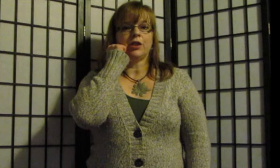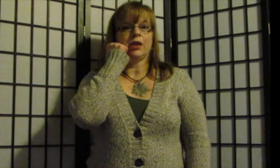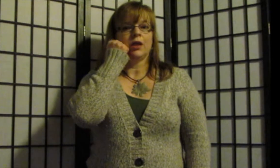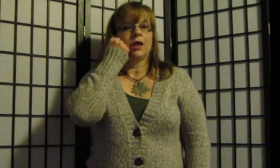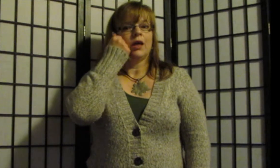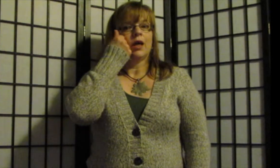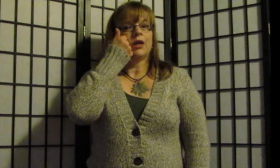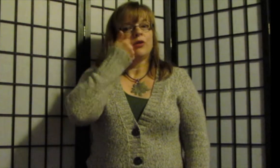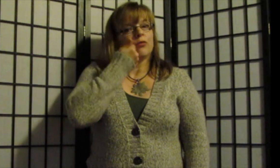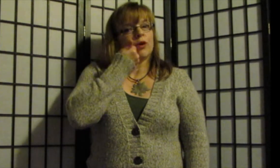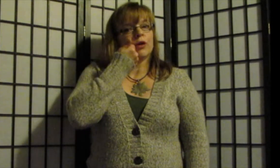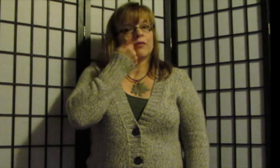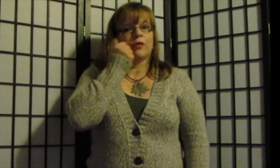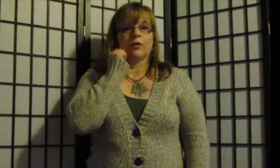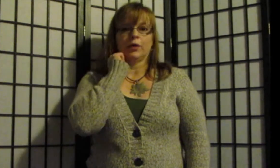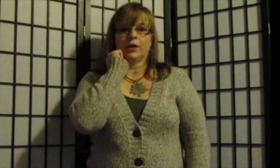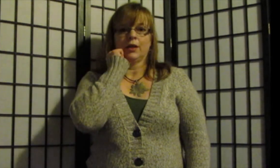cheek, and you roll it forward.